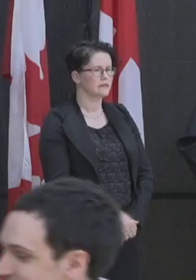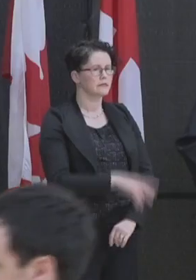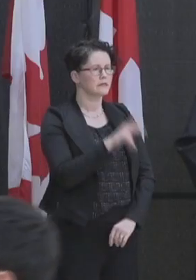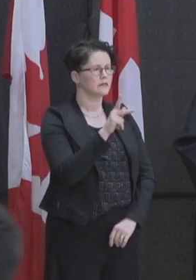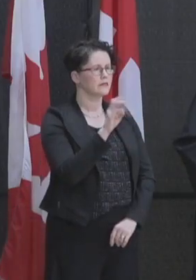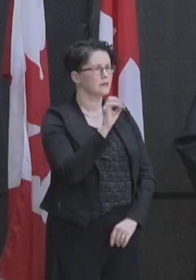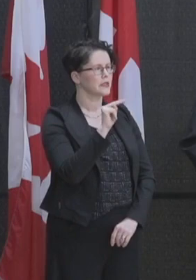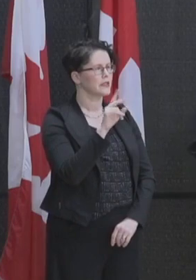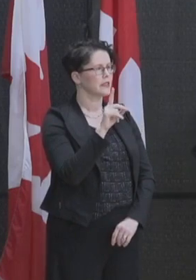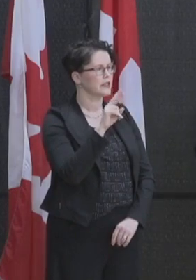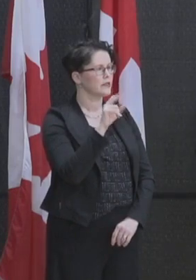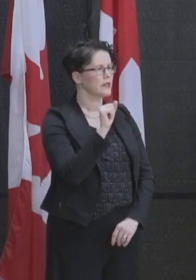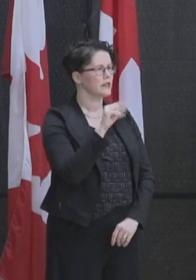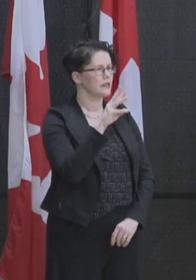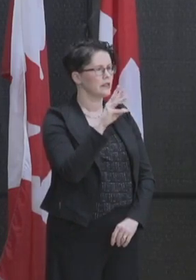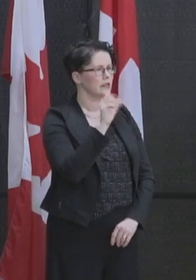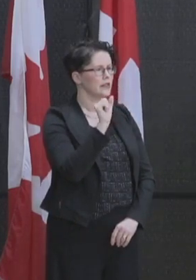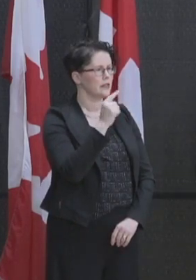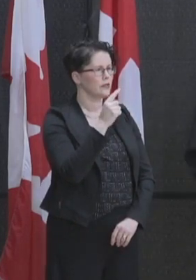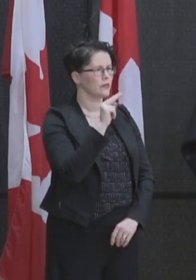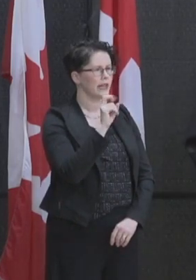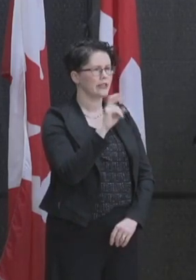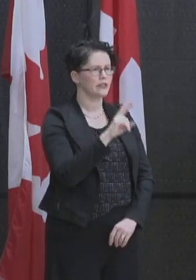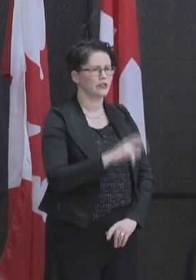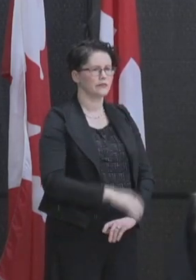Kendra Wagner.